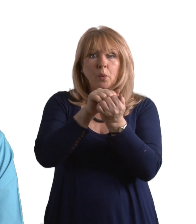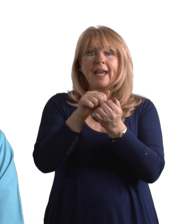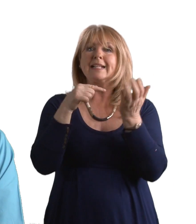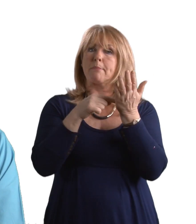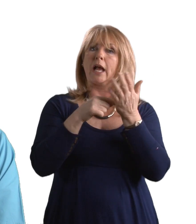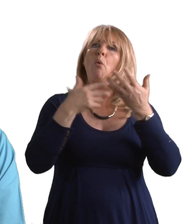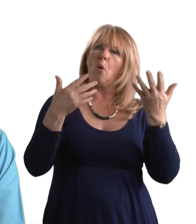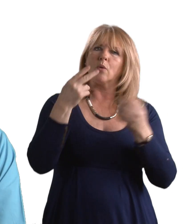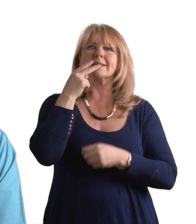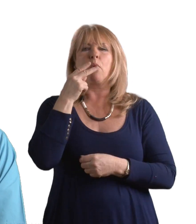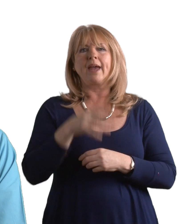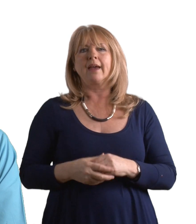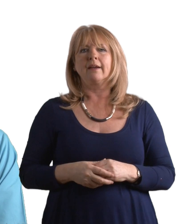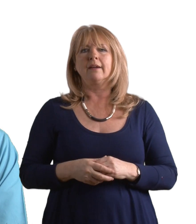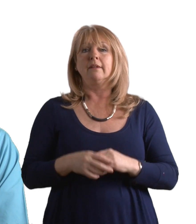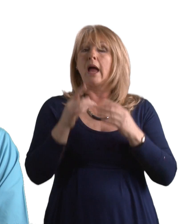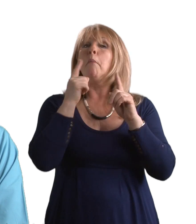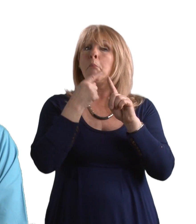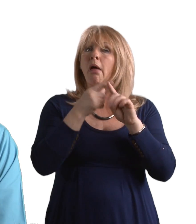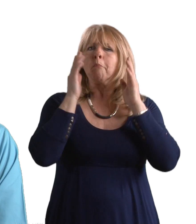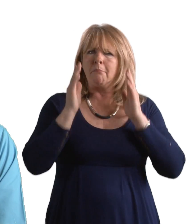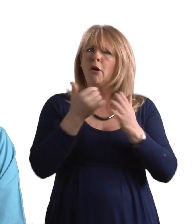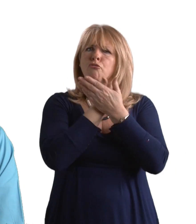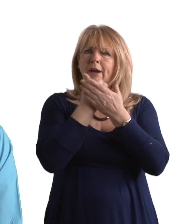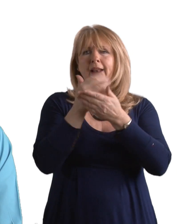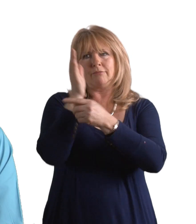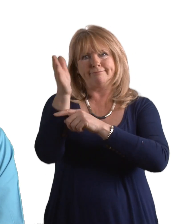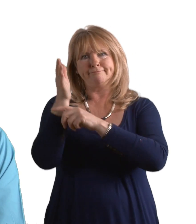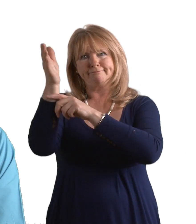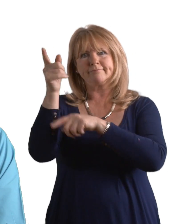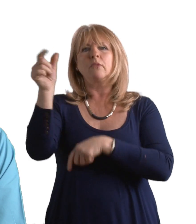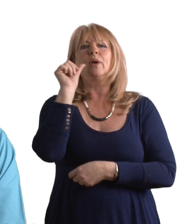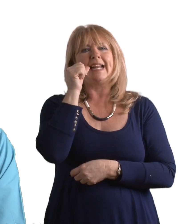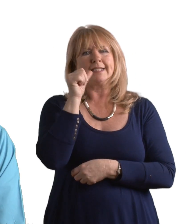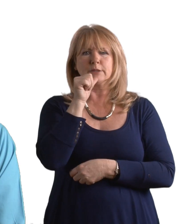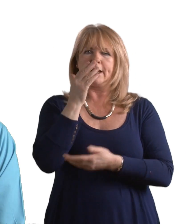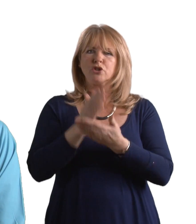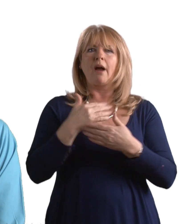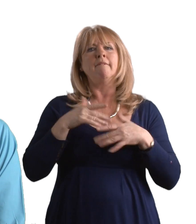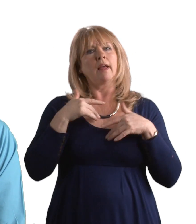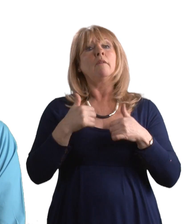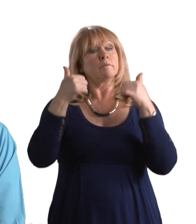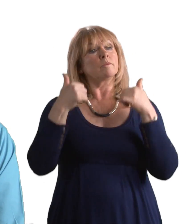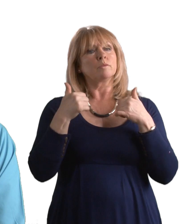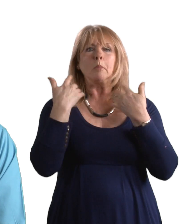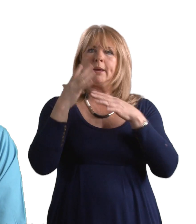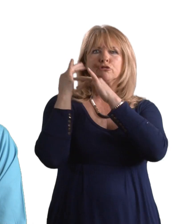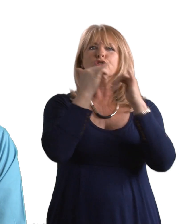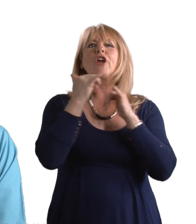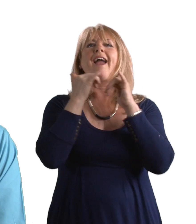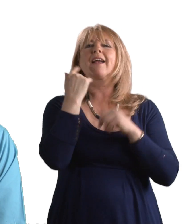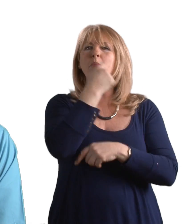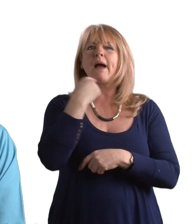health will improve as soon as you stop smoking or chewing tobacco. And a regular visit to your dentist will be